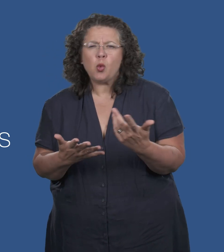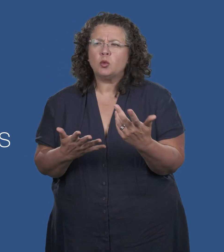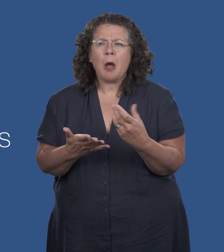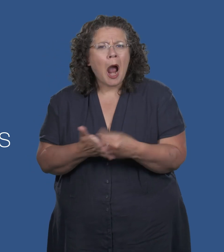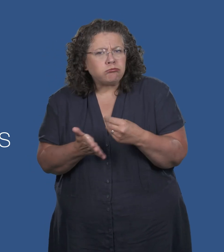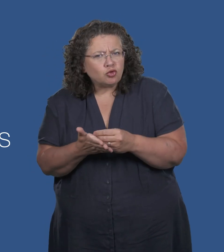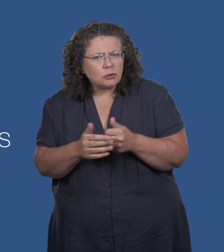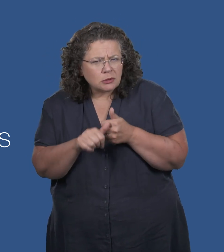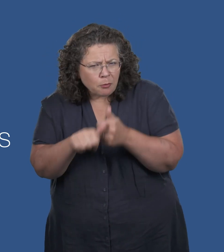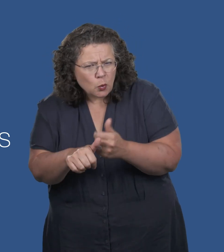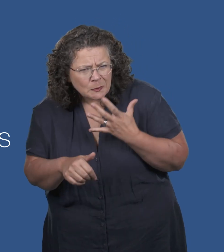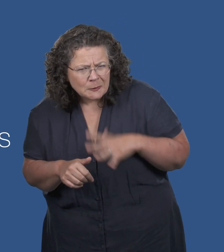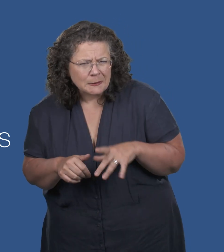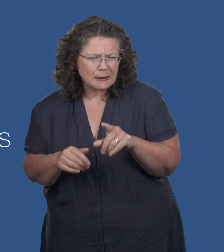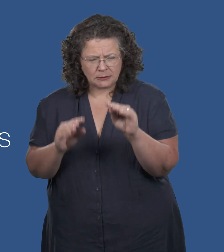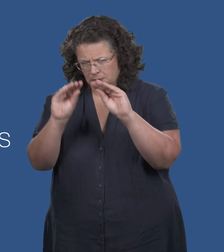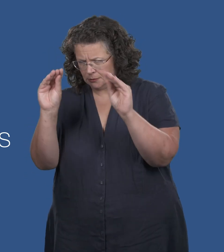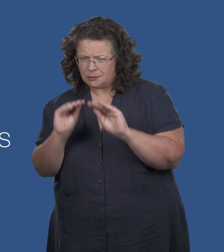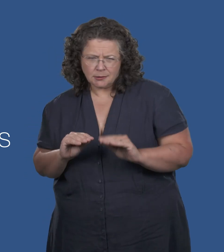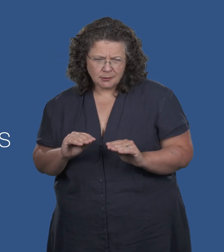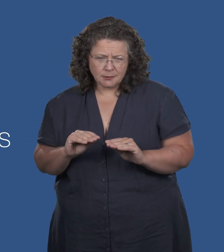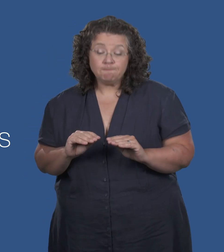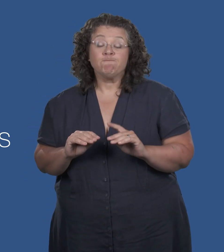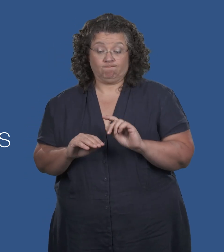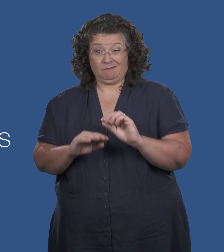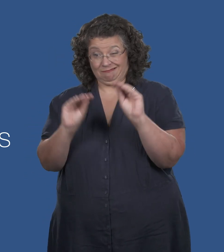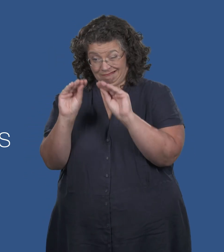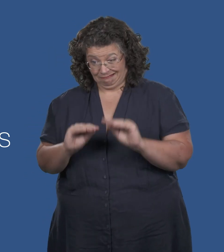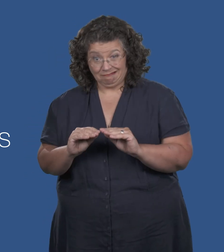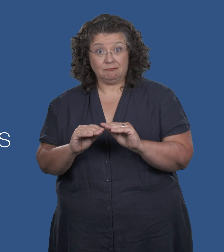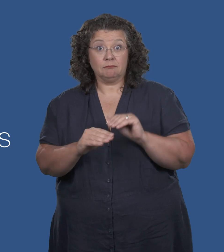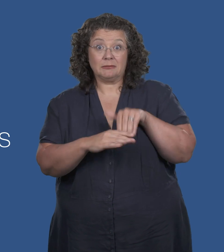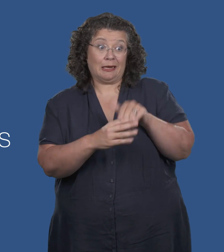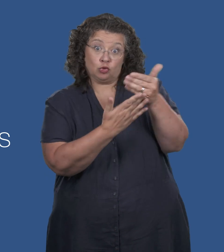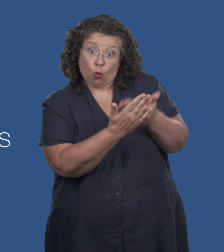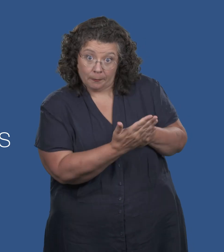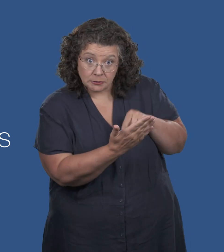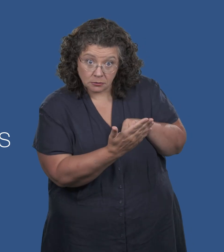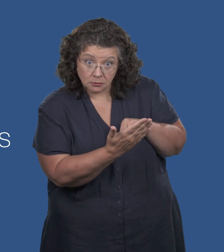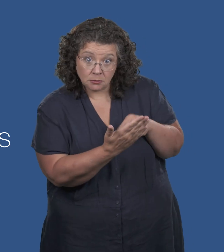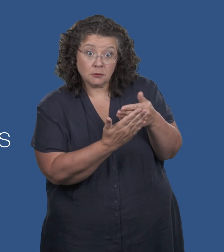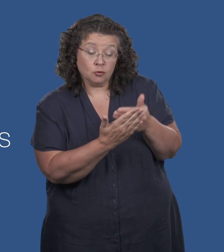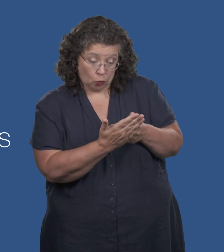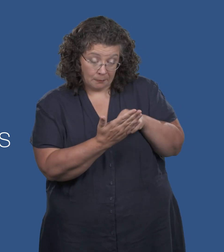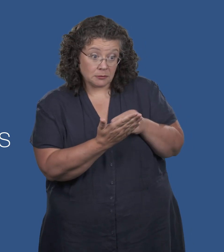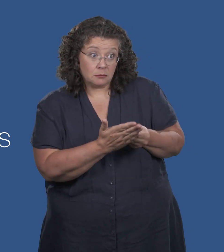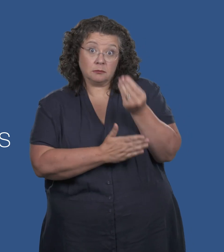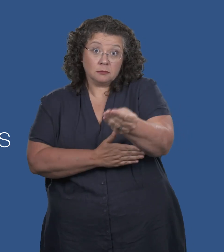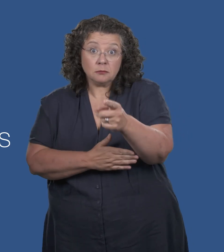require. This will be set out in a document which we will ask you